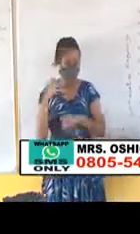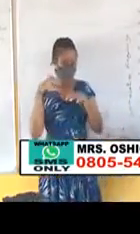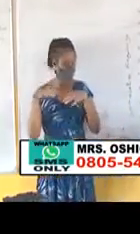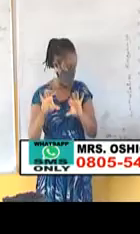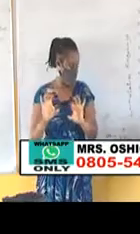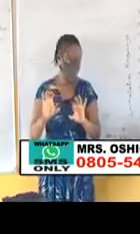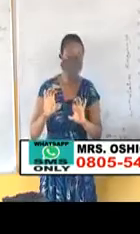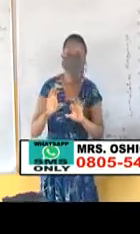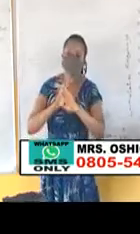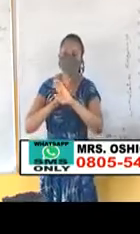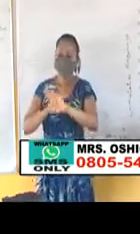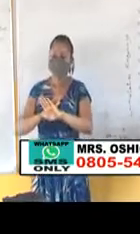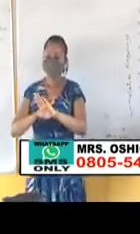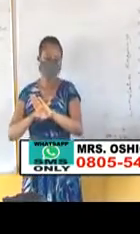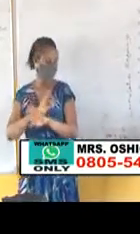is